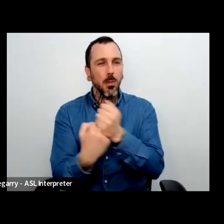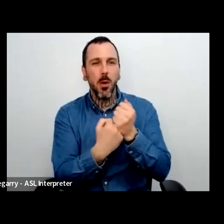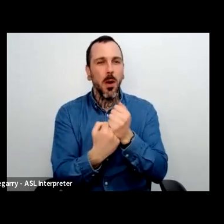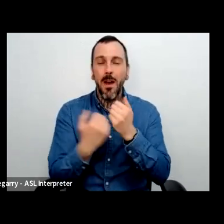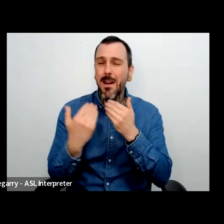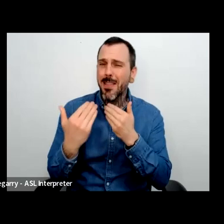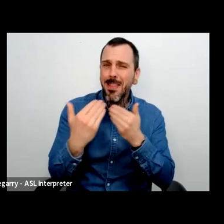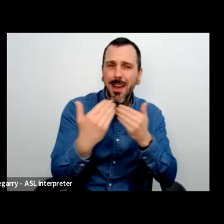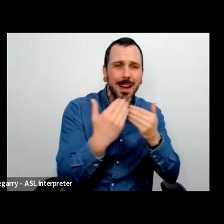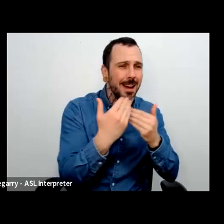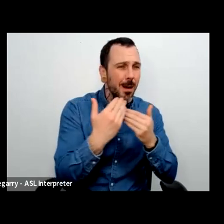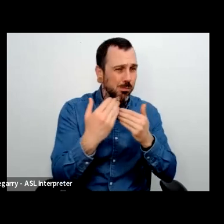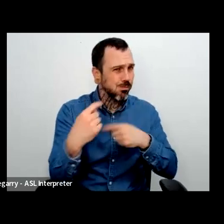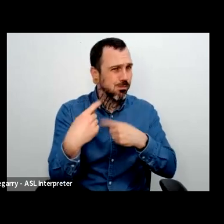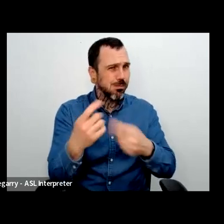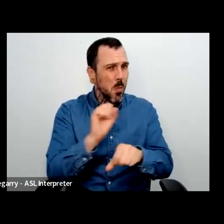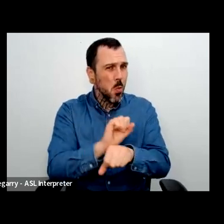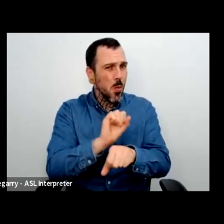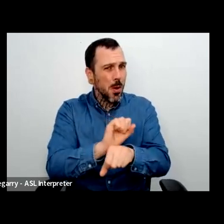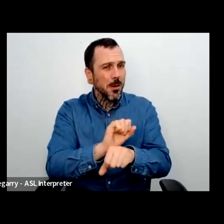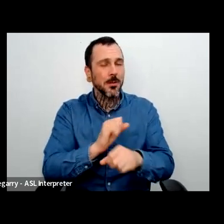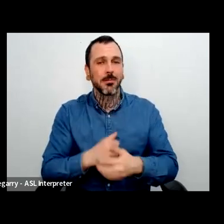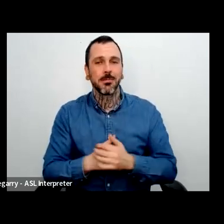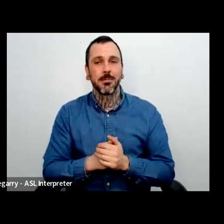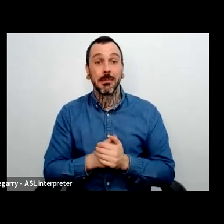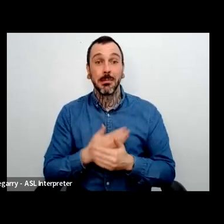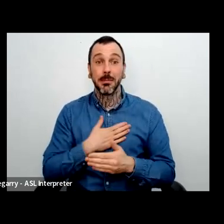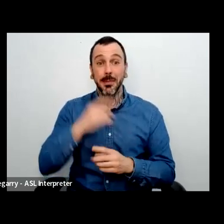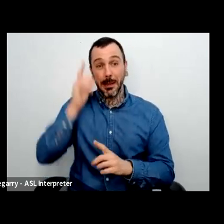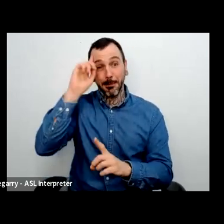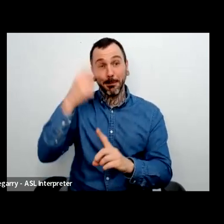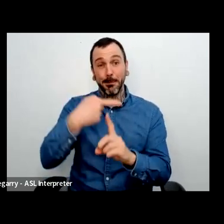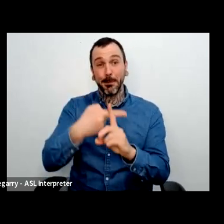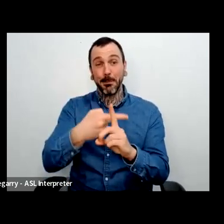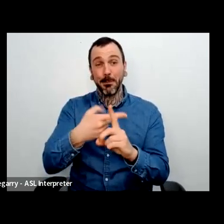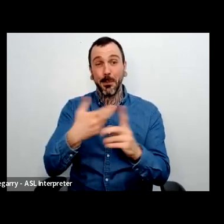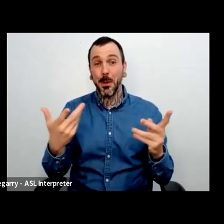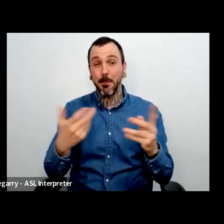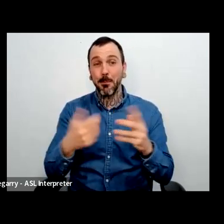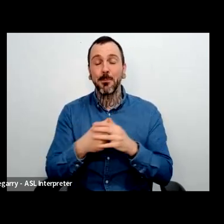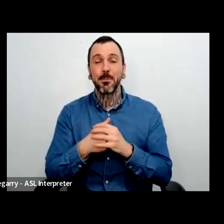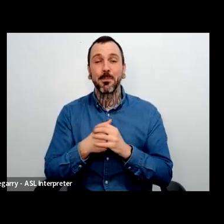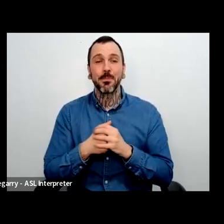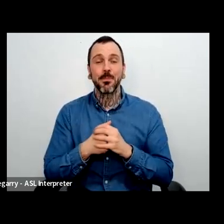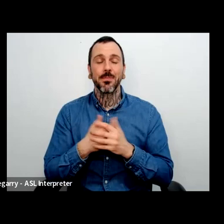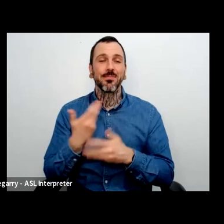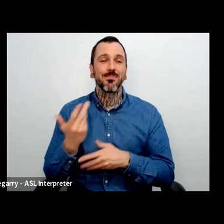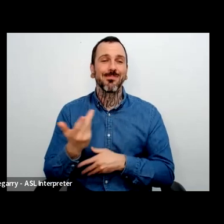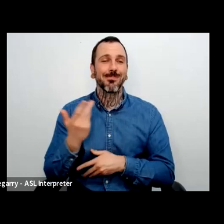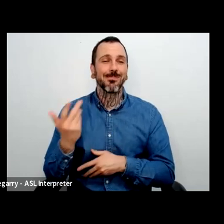But what I'm optimistic about is that all of the